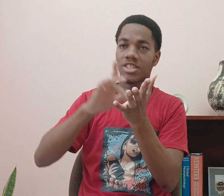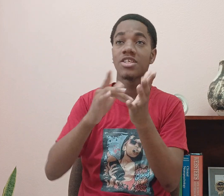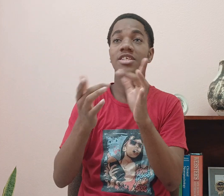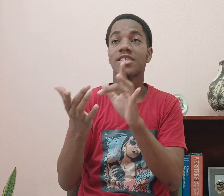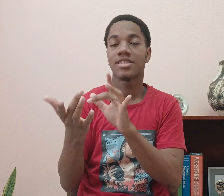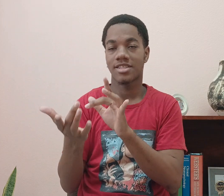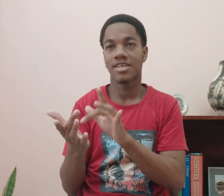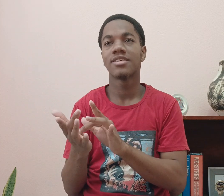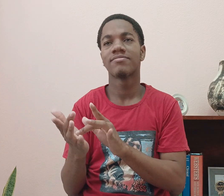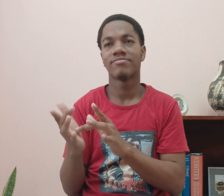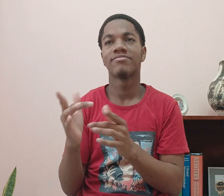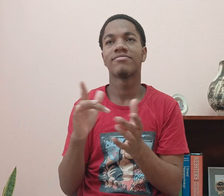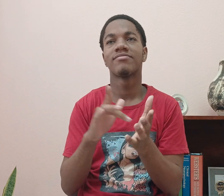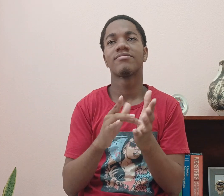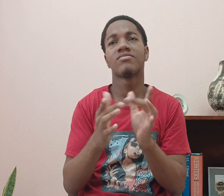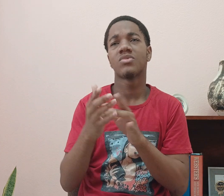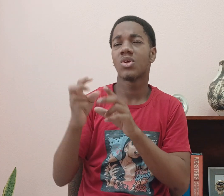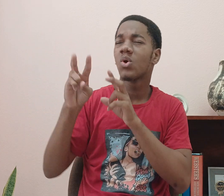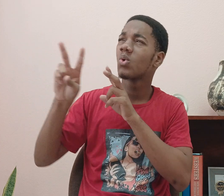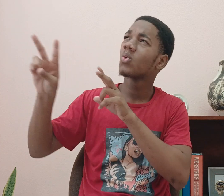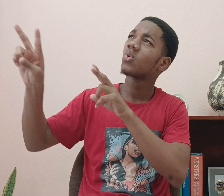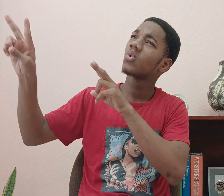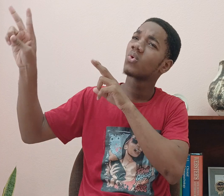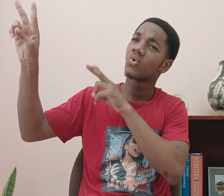Look full in His wonderful face,